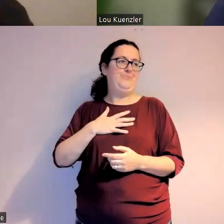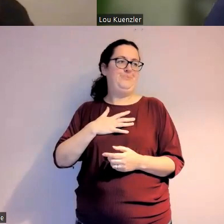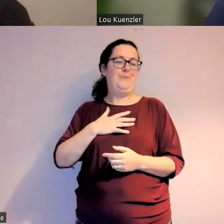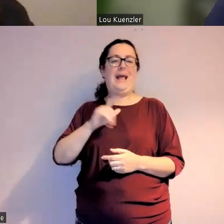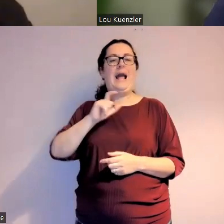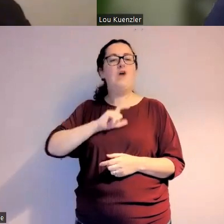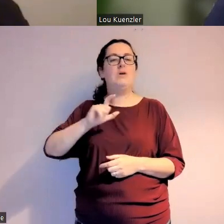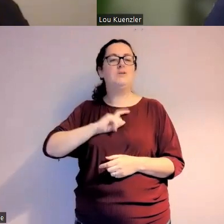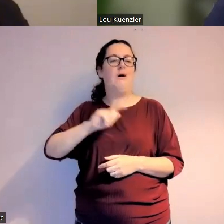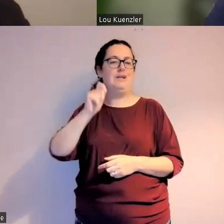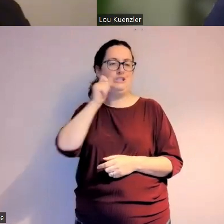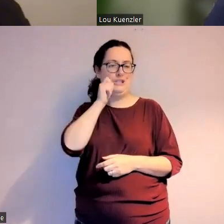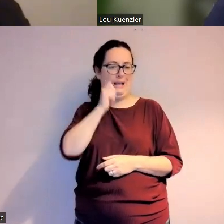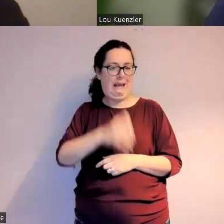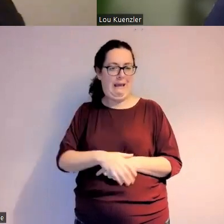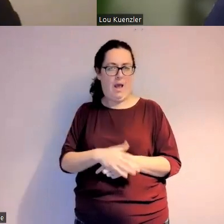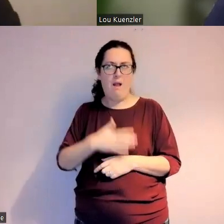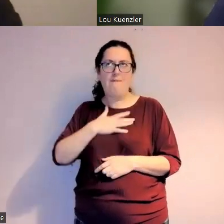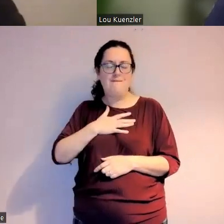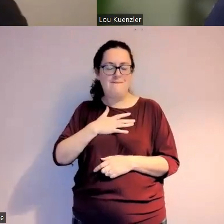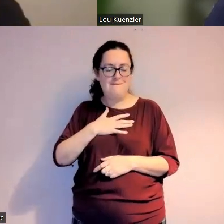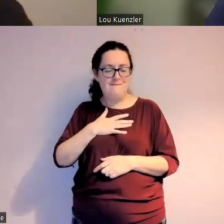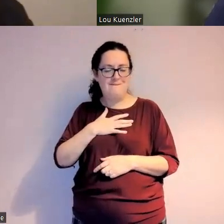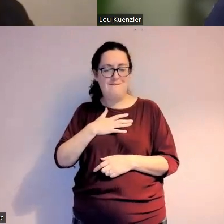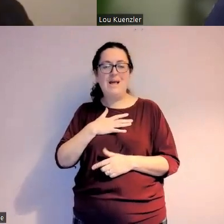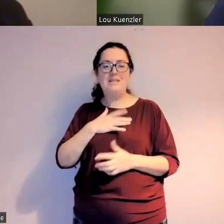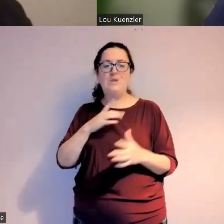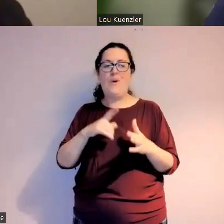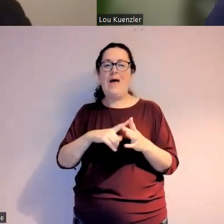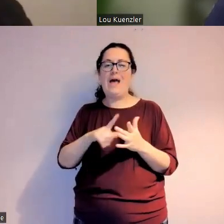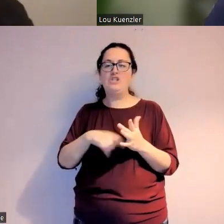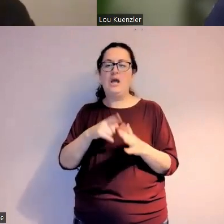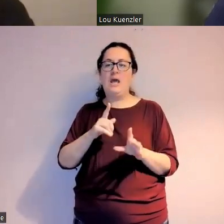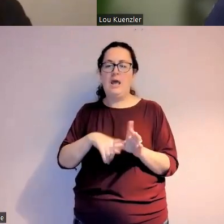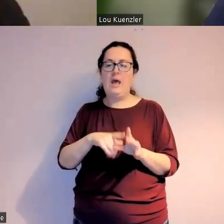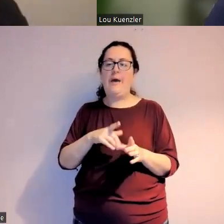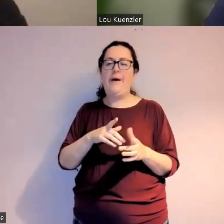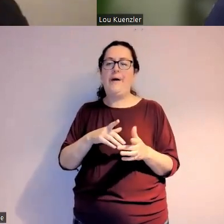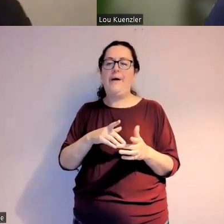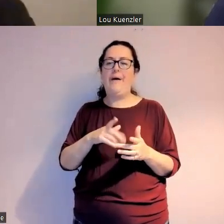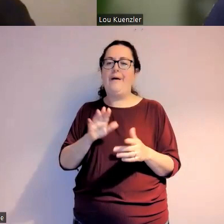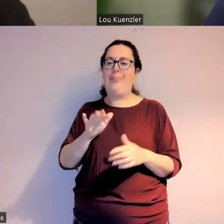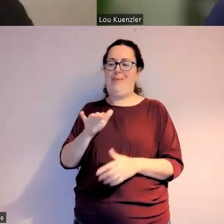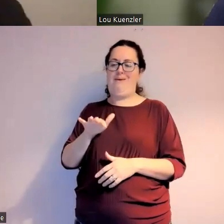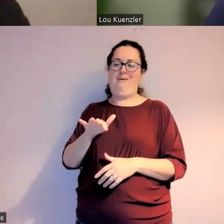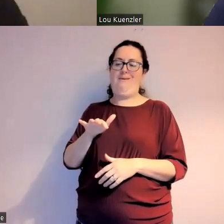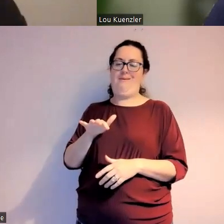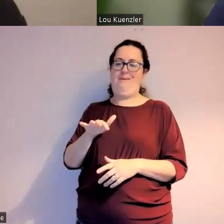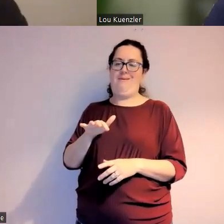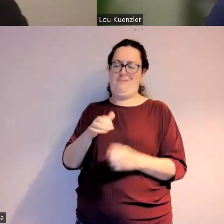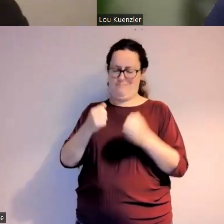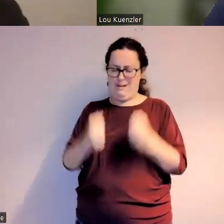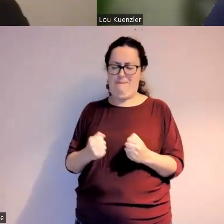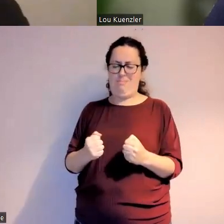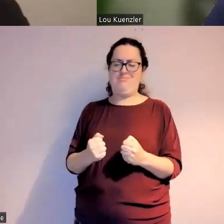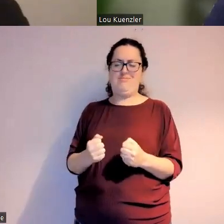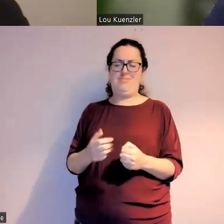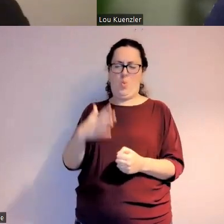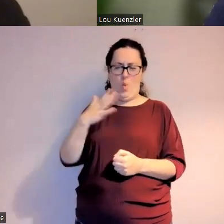kind of thing, and so I think Ajay was pretty, you know, it was there, and then the stubbornness and stuff, and